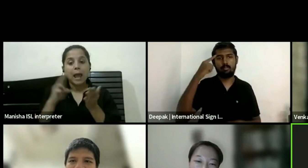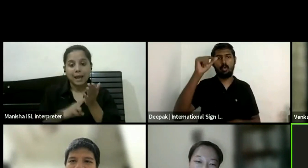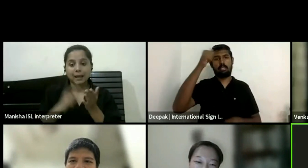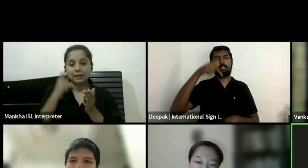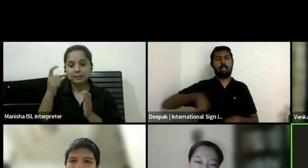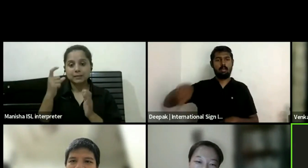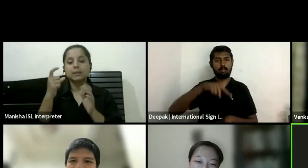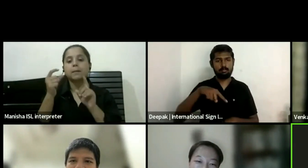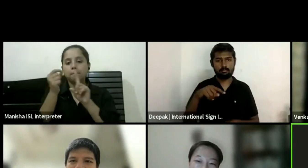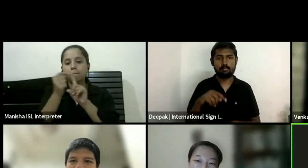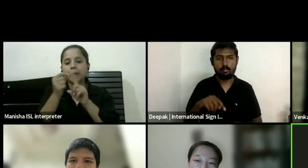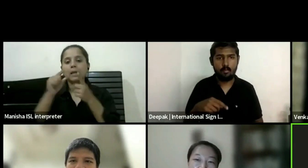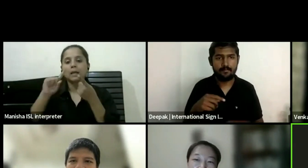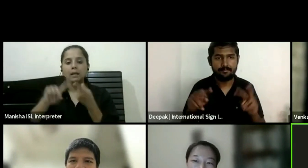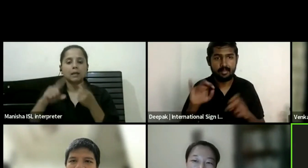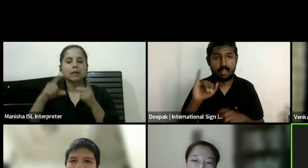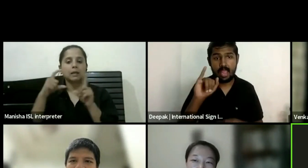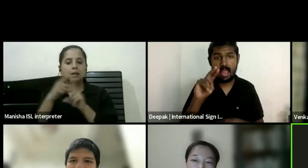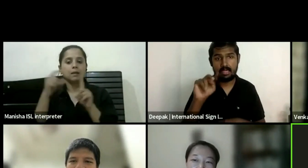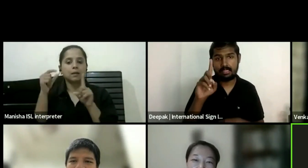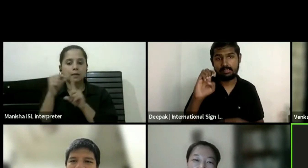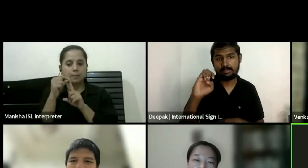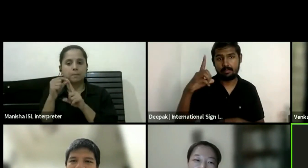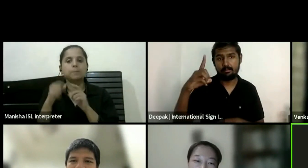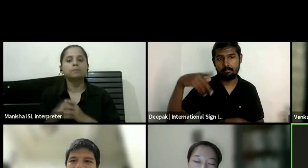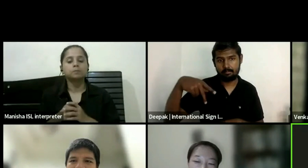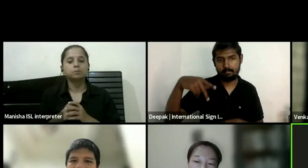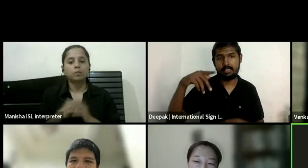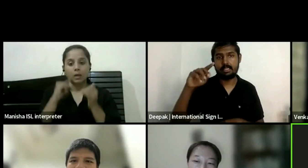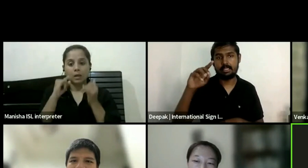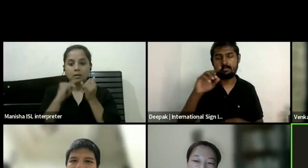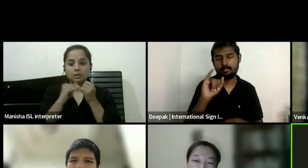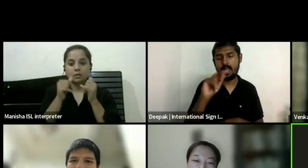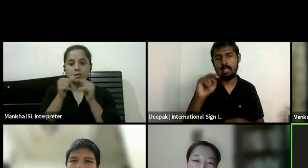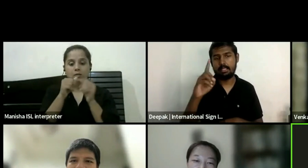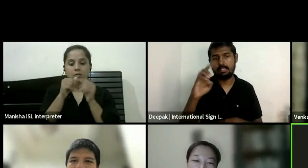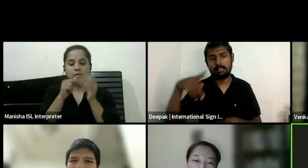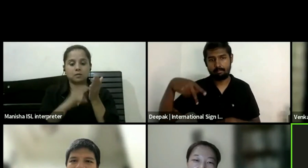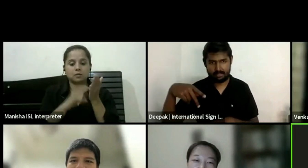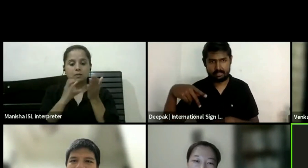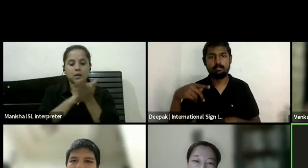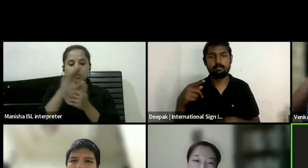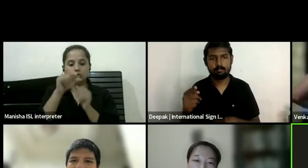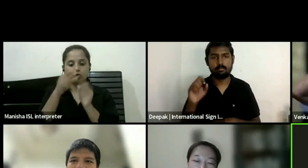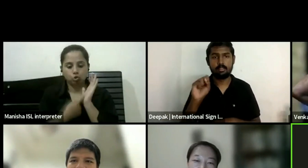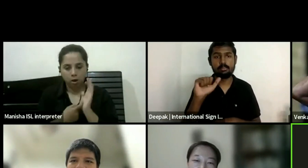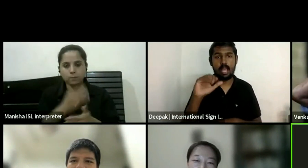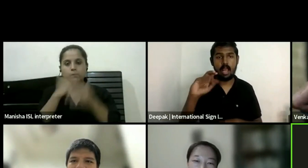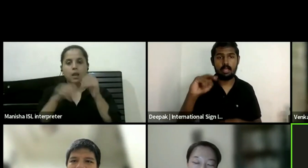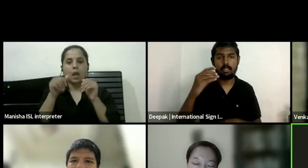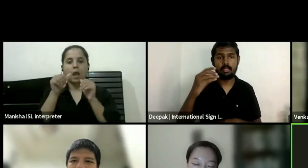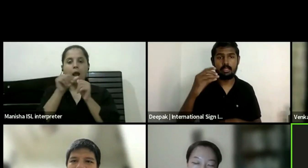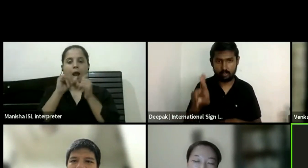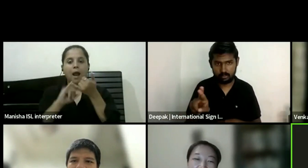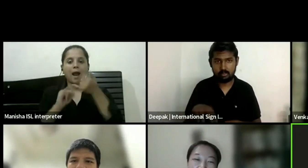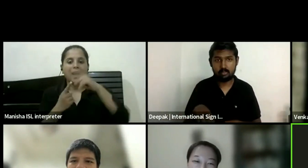Disabled People, Sanchar and Radhika Alkaji for meeting the cost of the sign language interpretation,